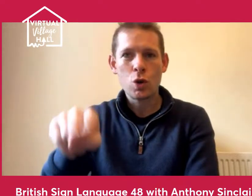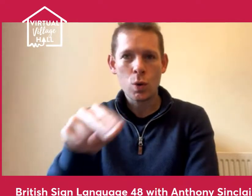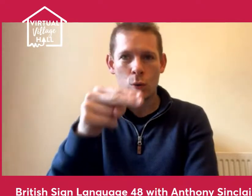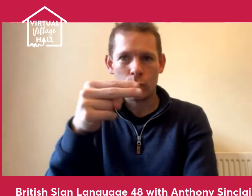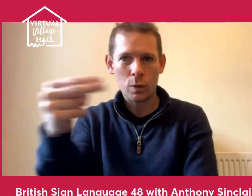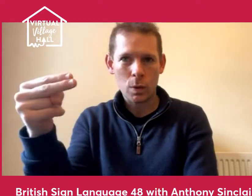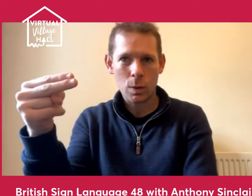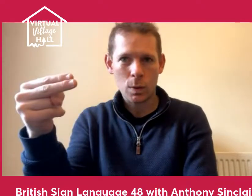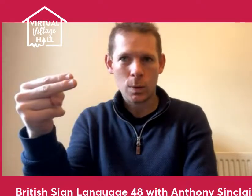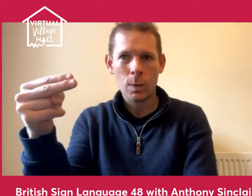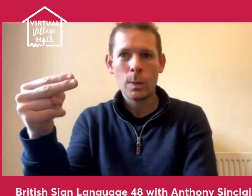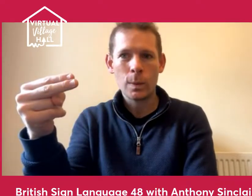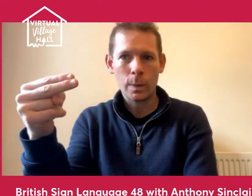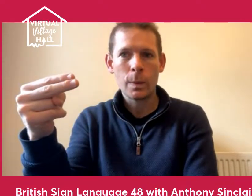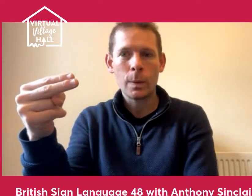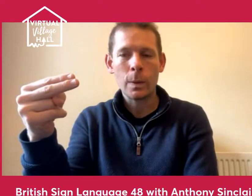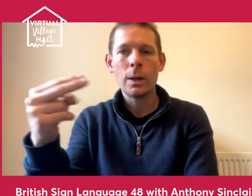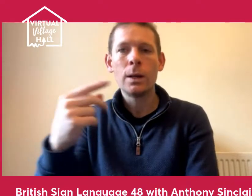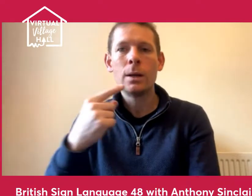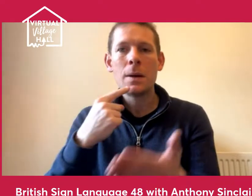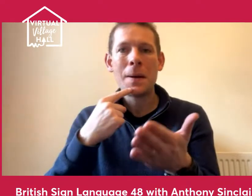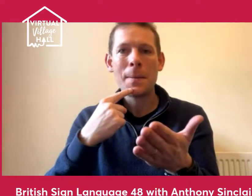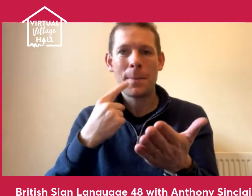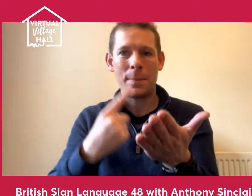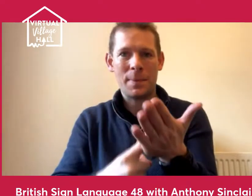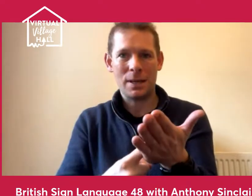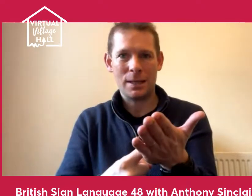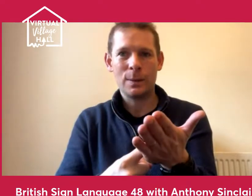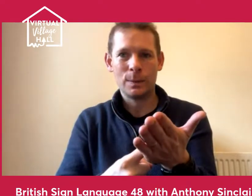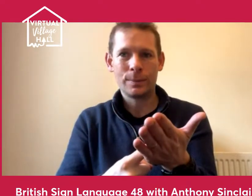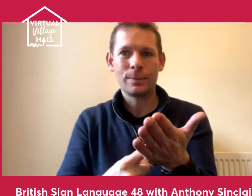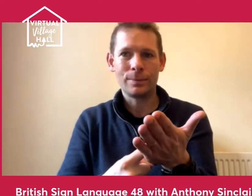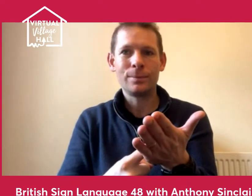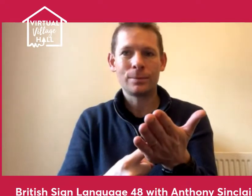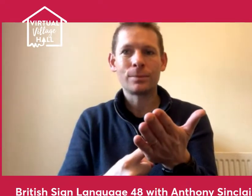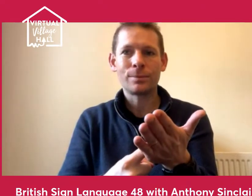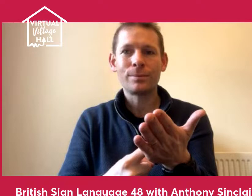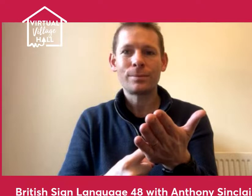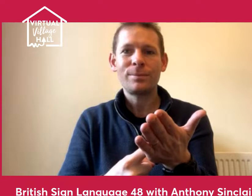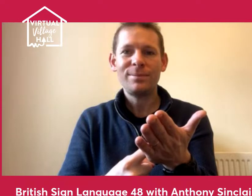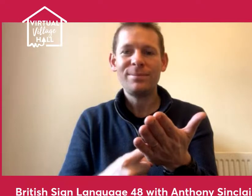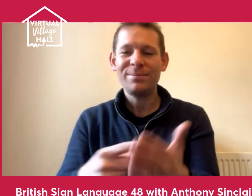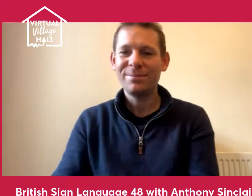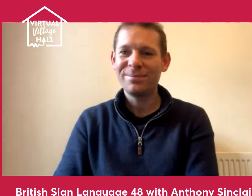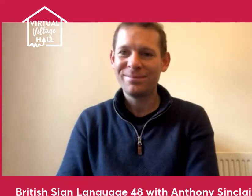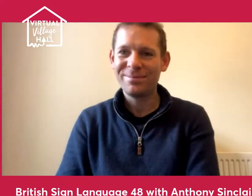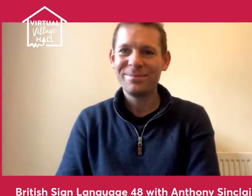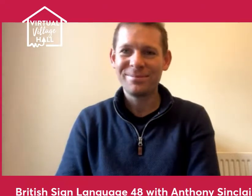dollar. And that's euro and pound.